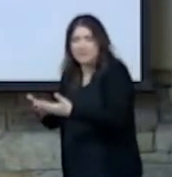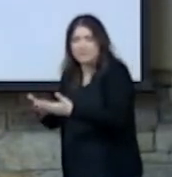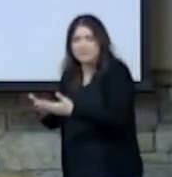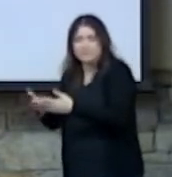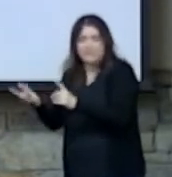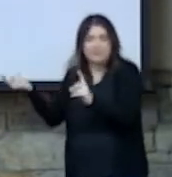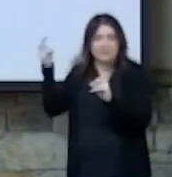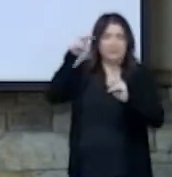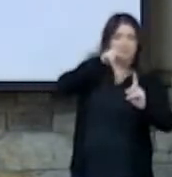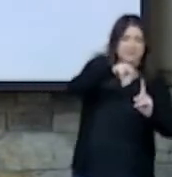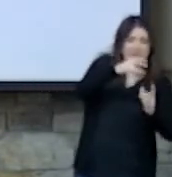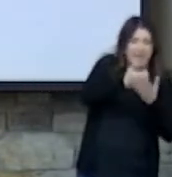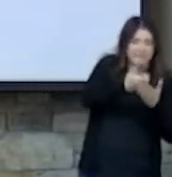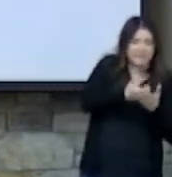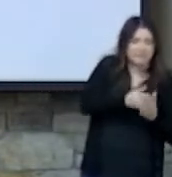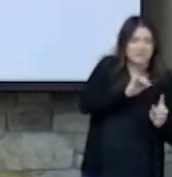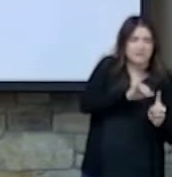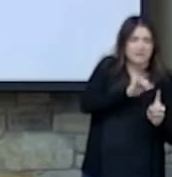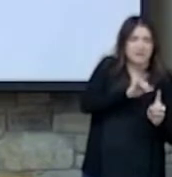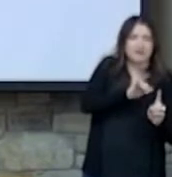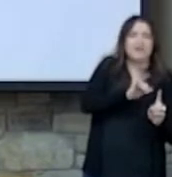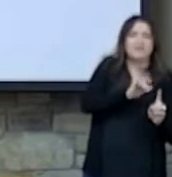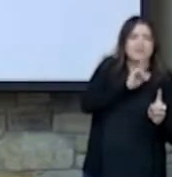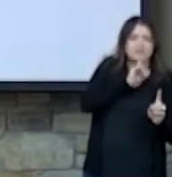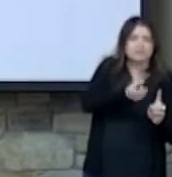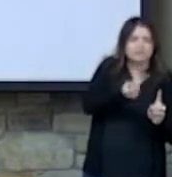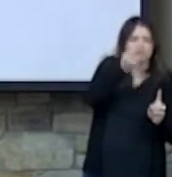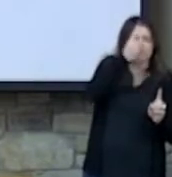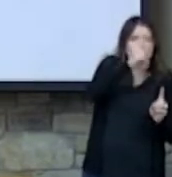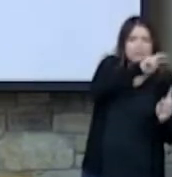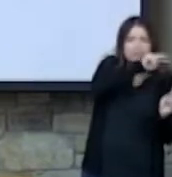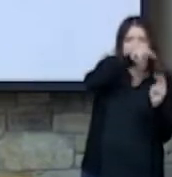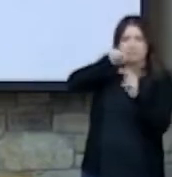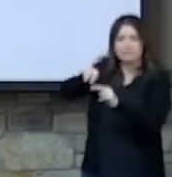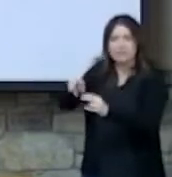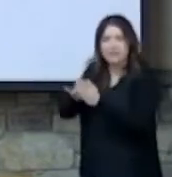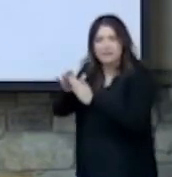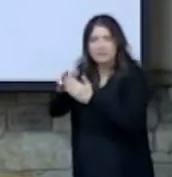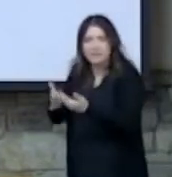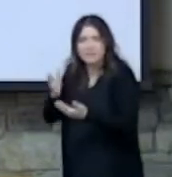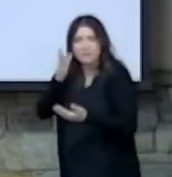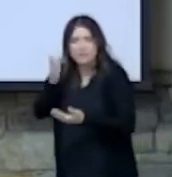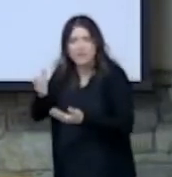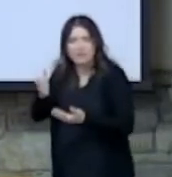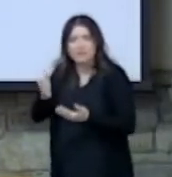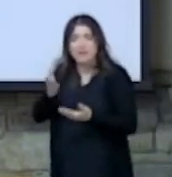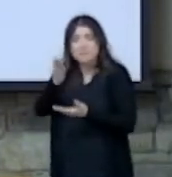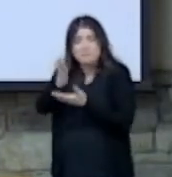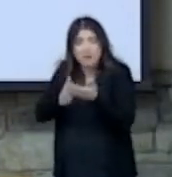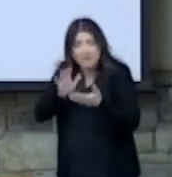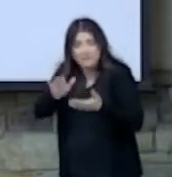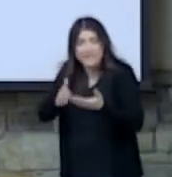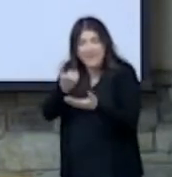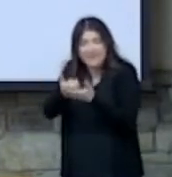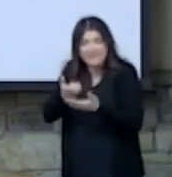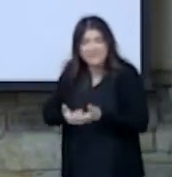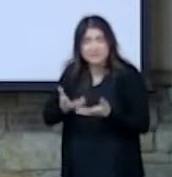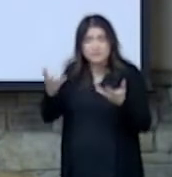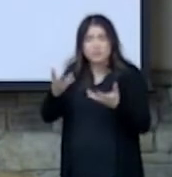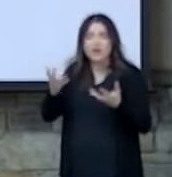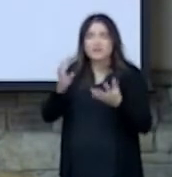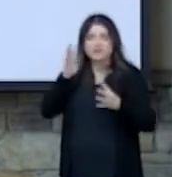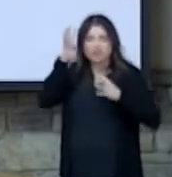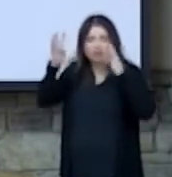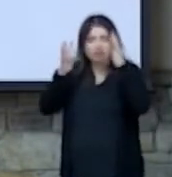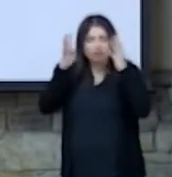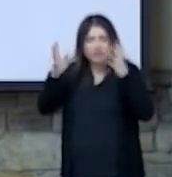our final destination. But part of that evidence is the incredible process of creation. You think about the human